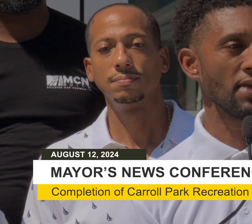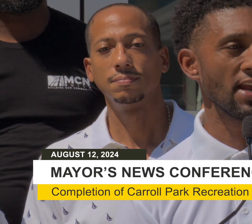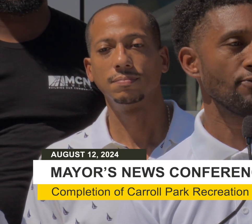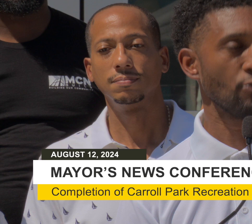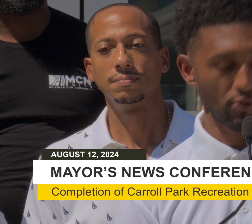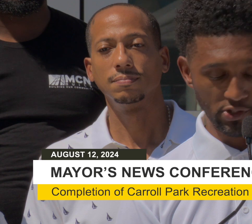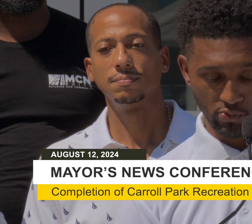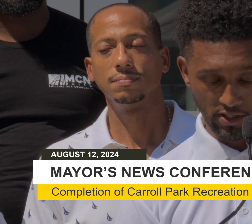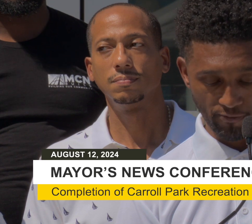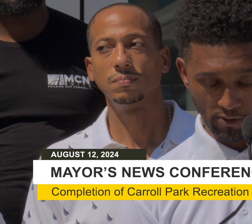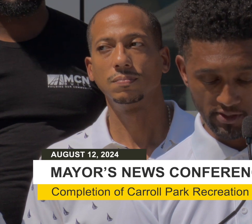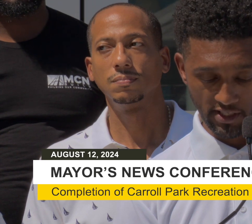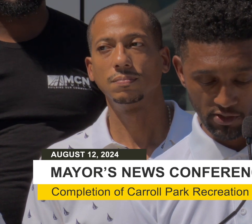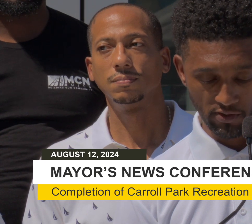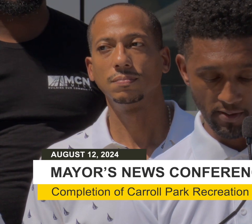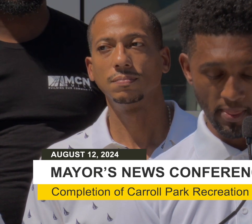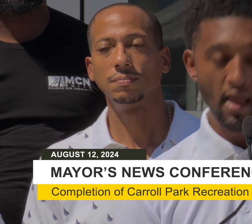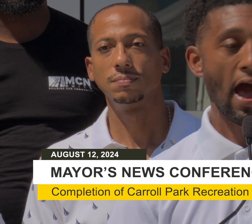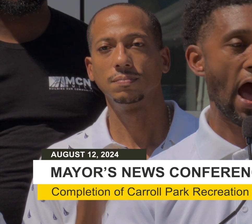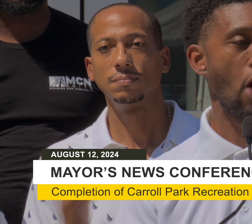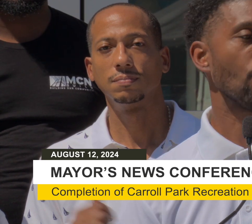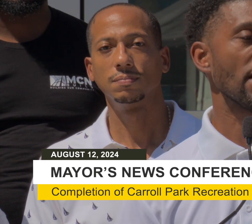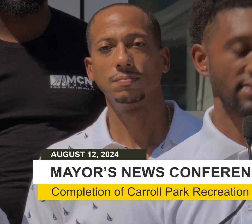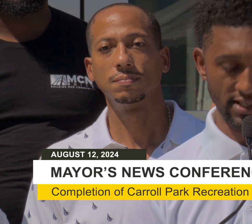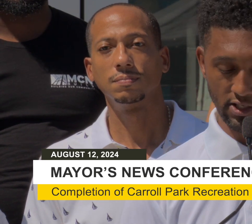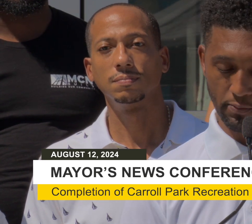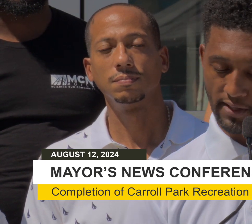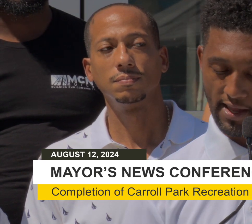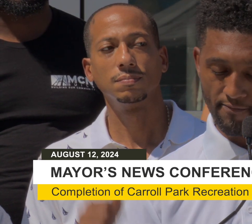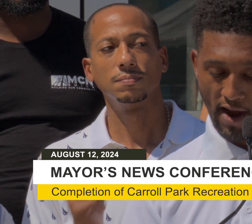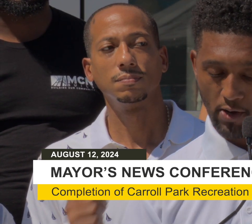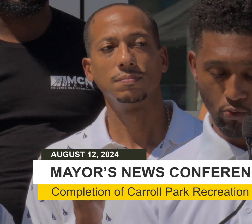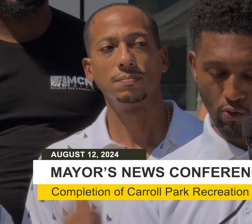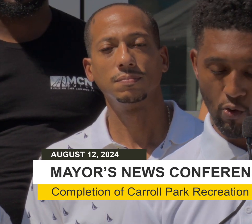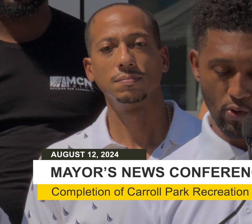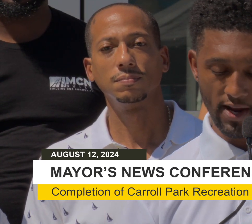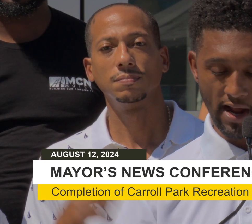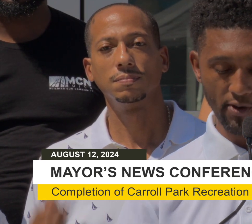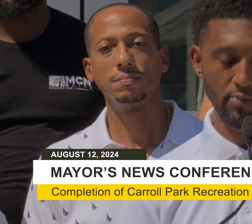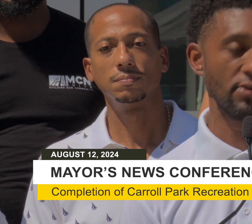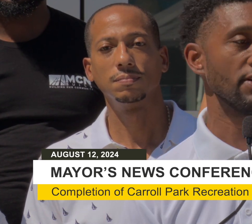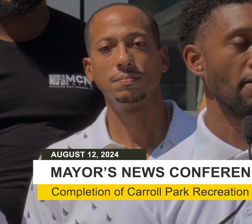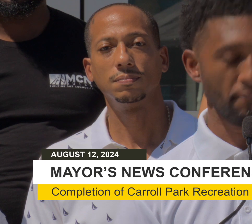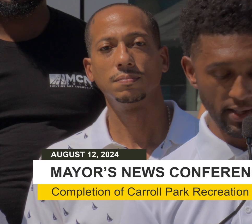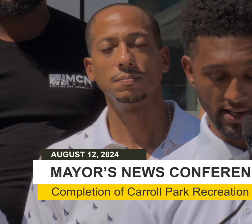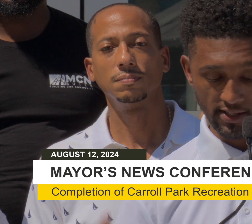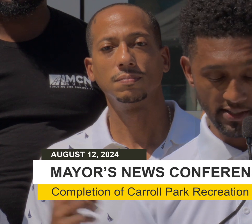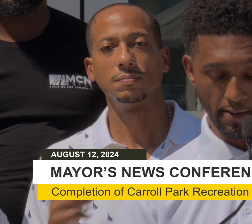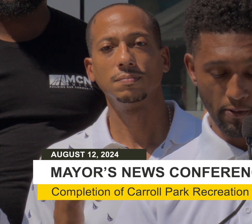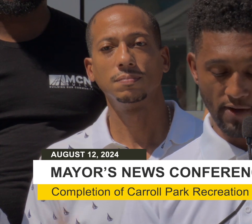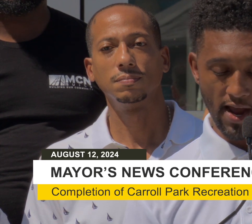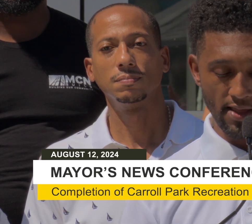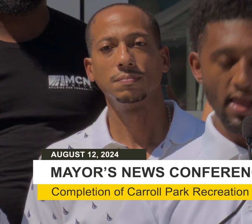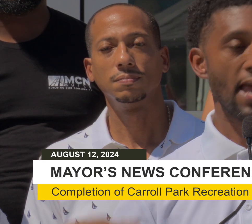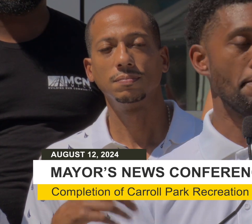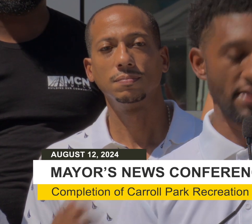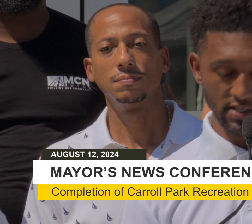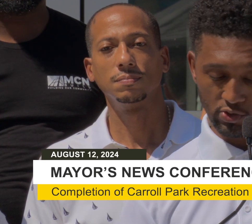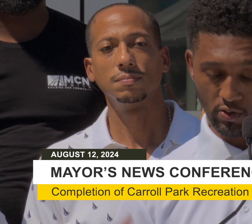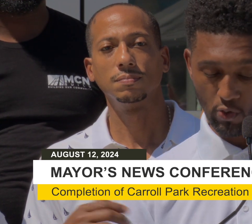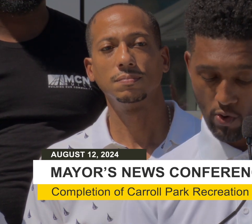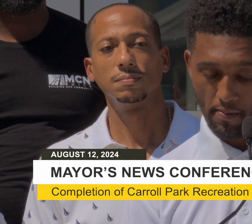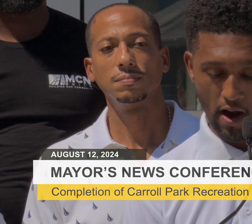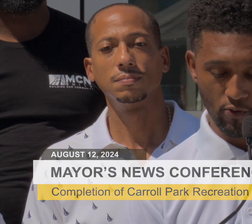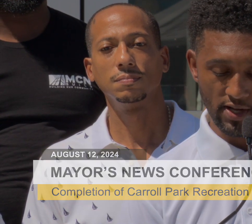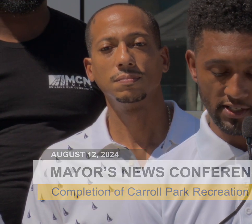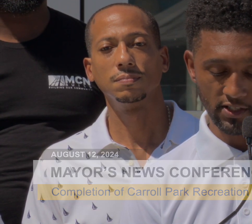is made for the 21st century. Our rec centers play a vital role in our community because they provide a means